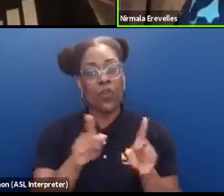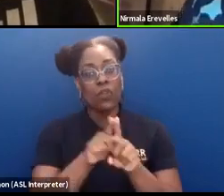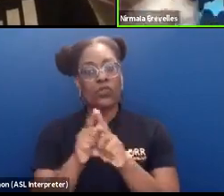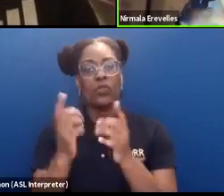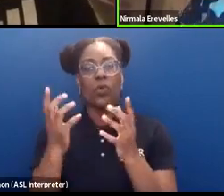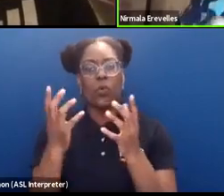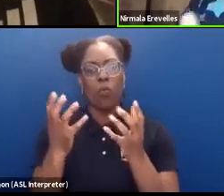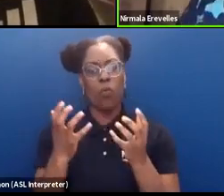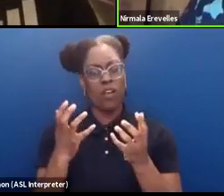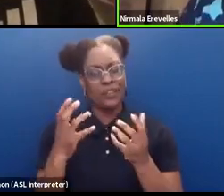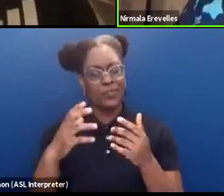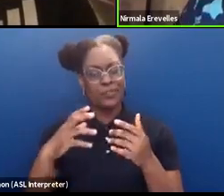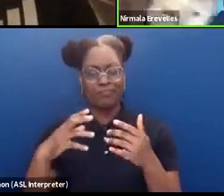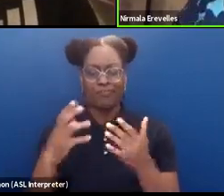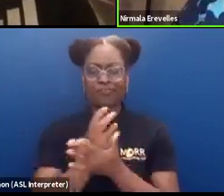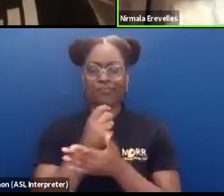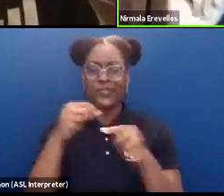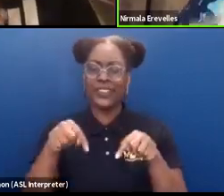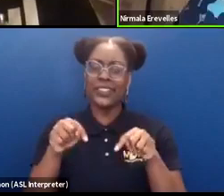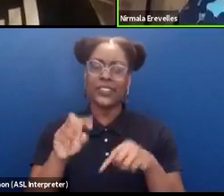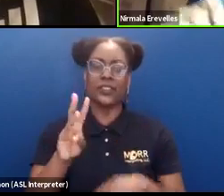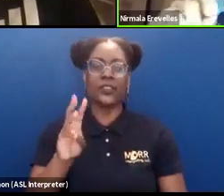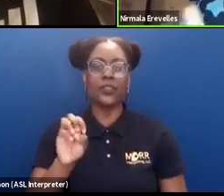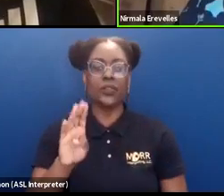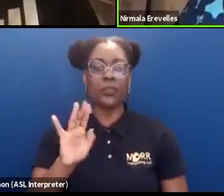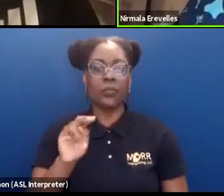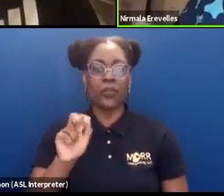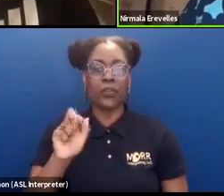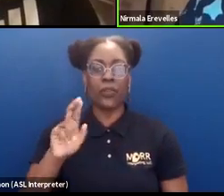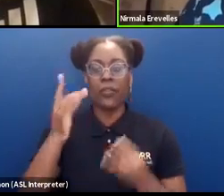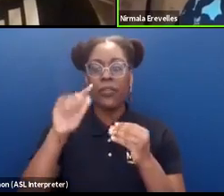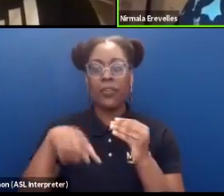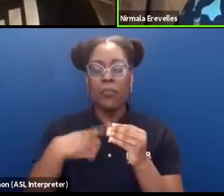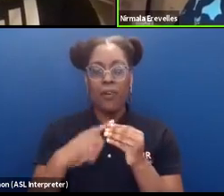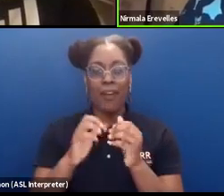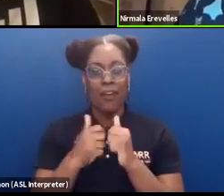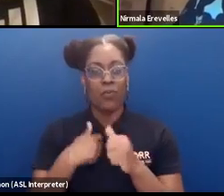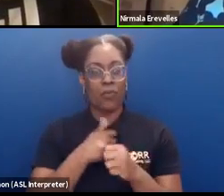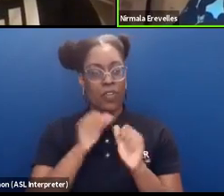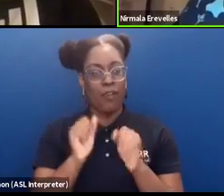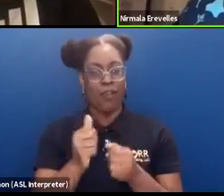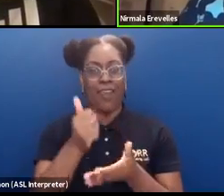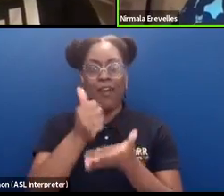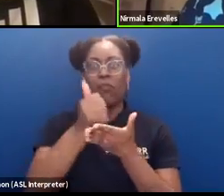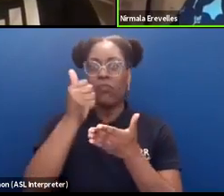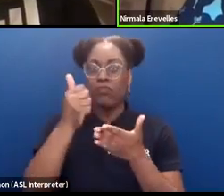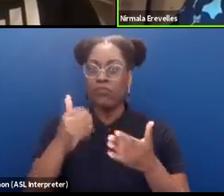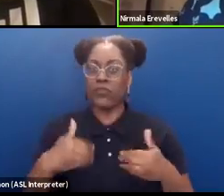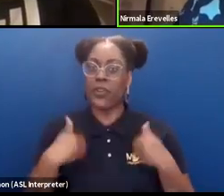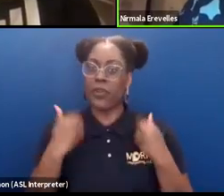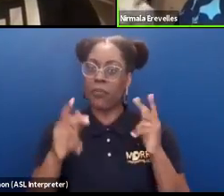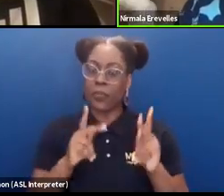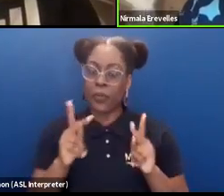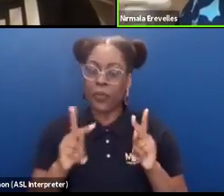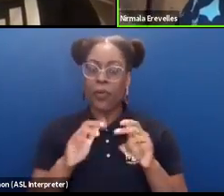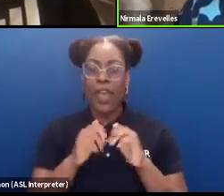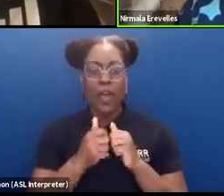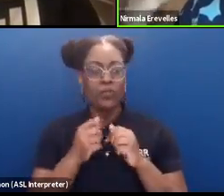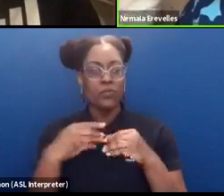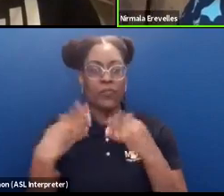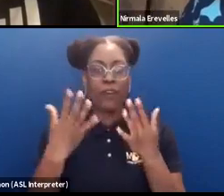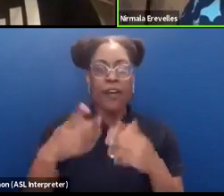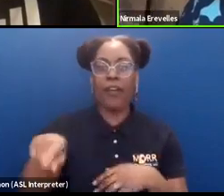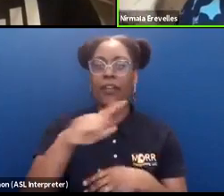people outside of the kind of medical industrial complex to which they're usually sent, and to look